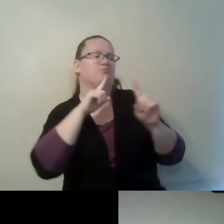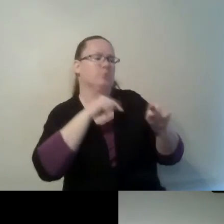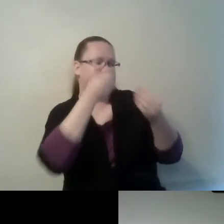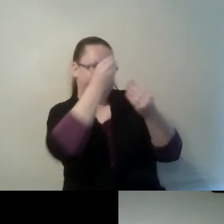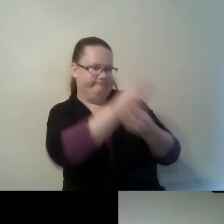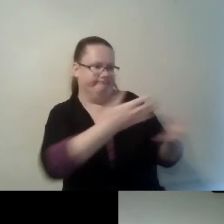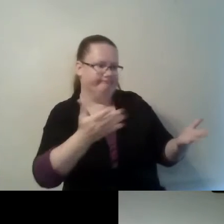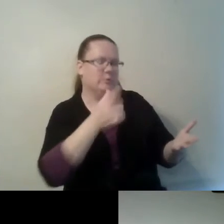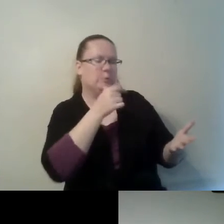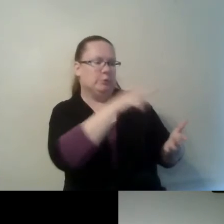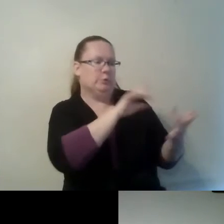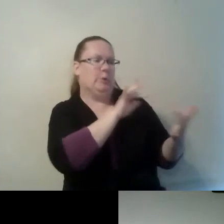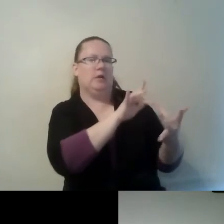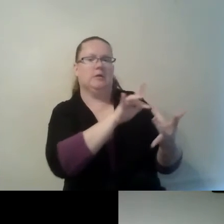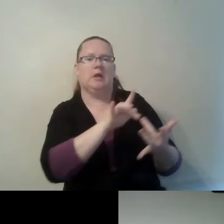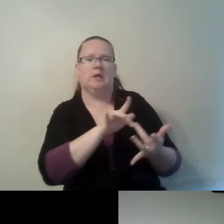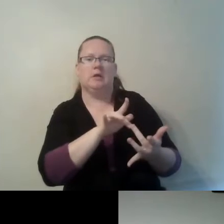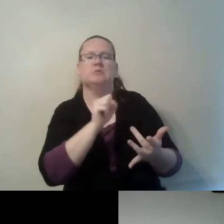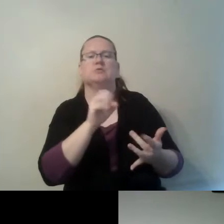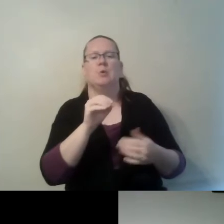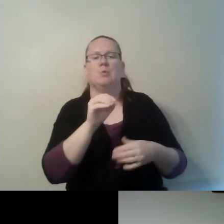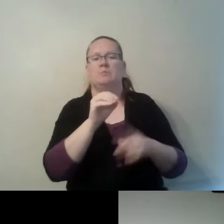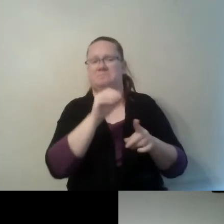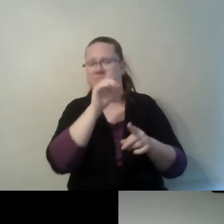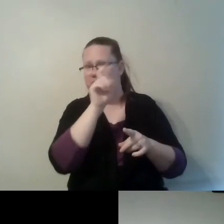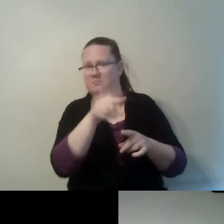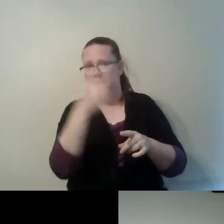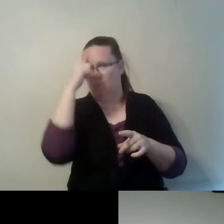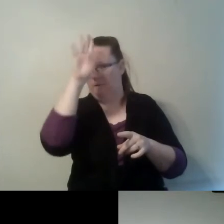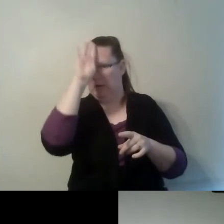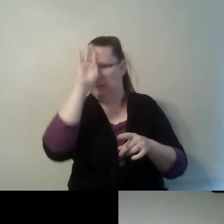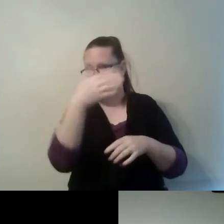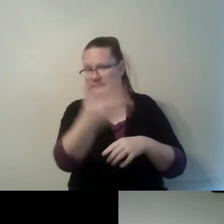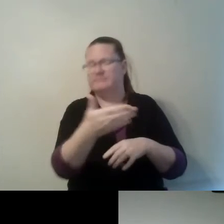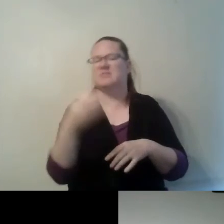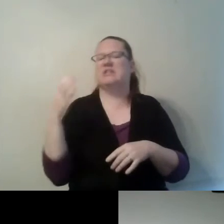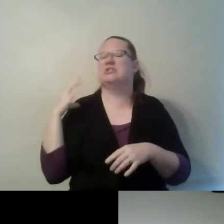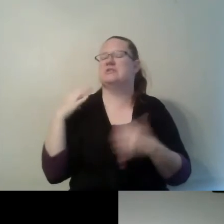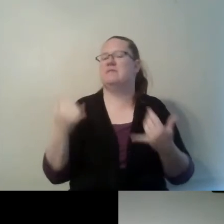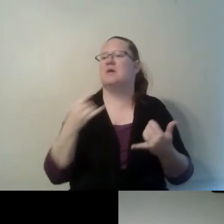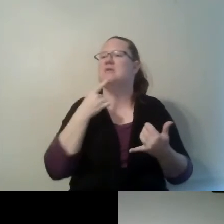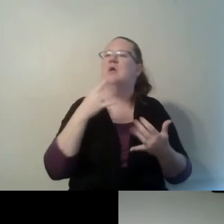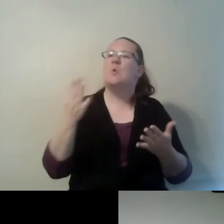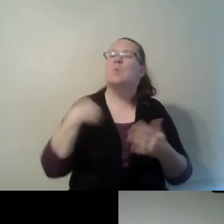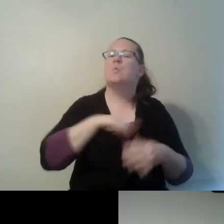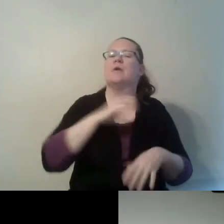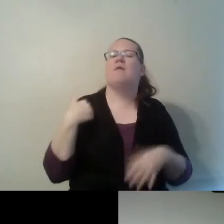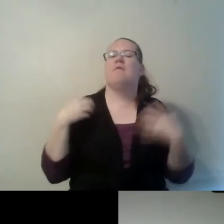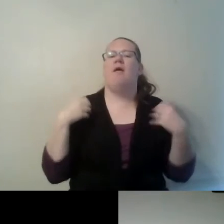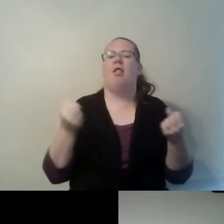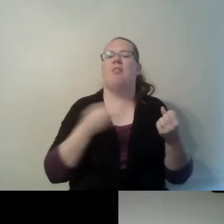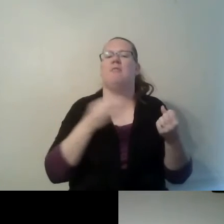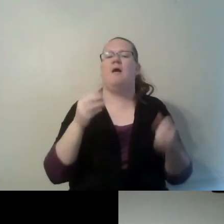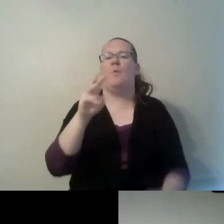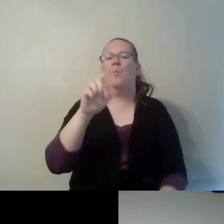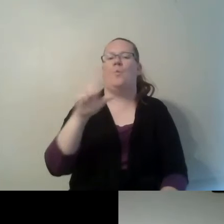with. So, Chief, relative to the fire department specifically? Yeah, we have what's called a health and wellness officer that is over at the